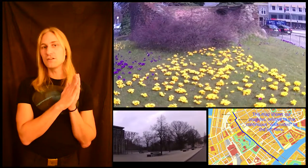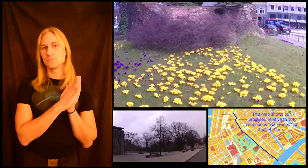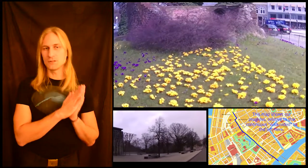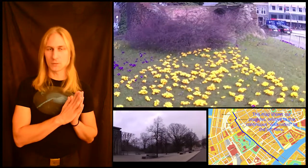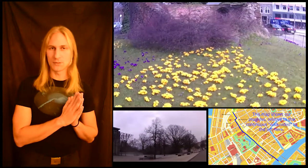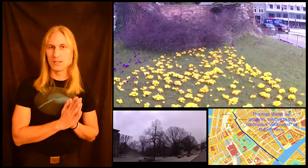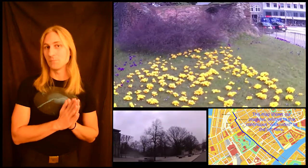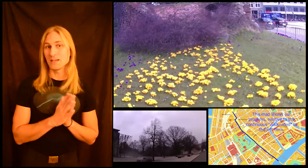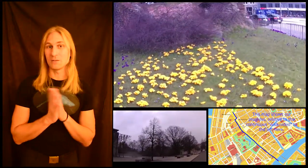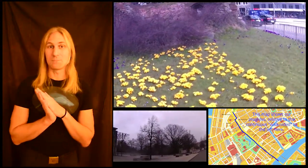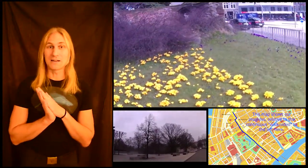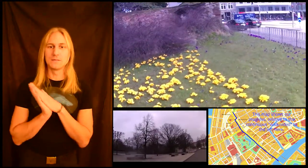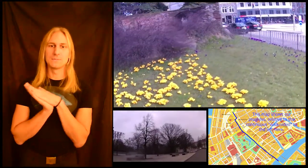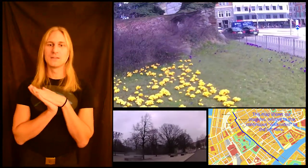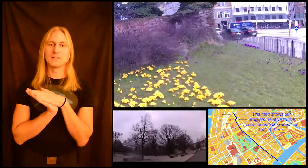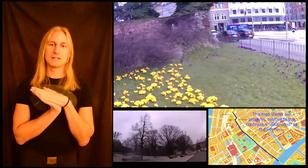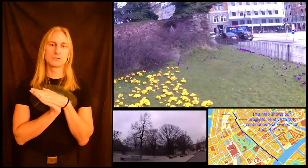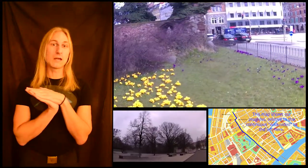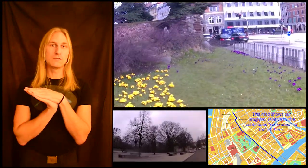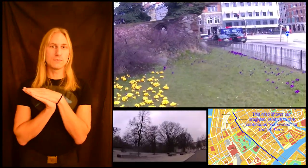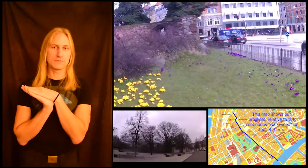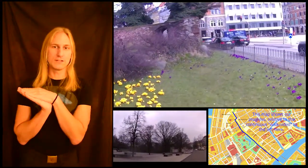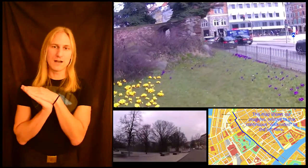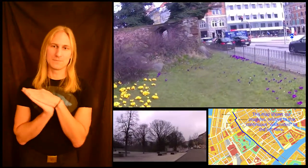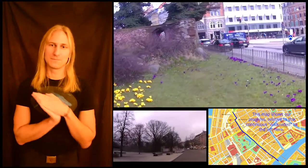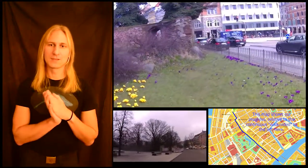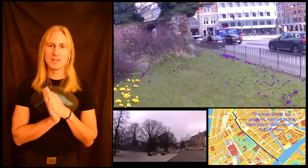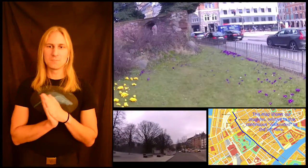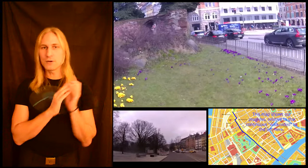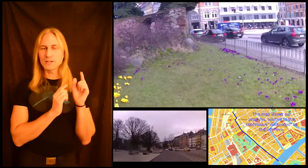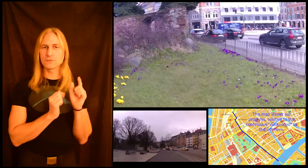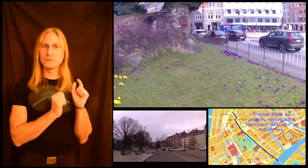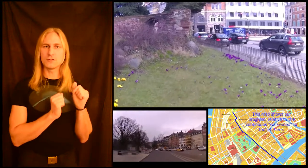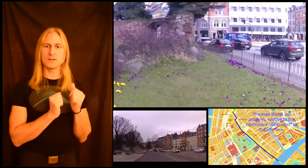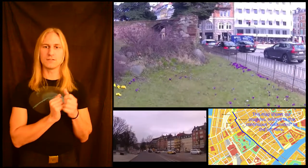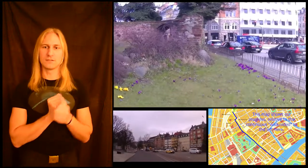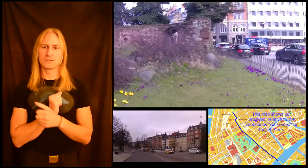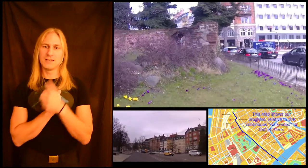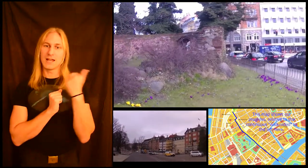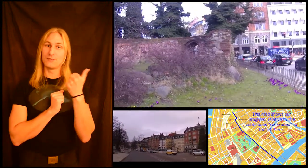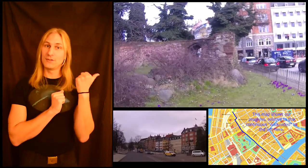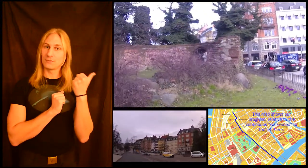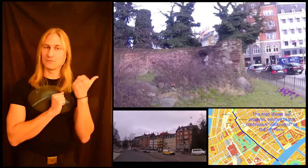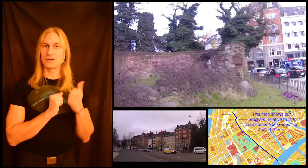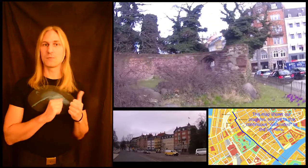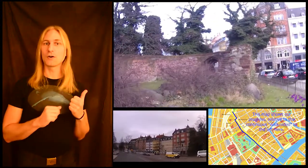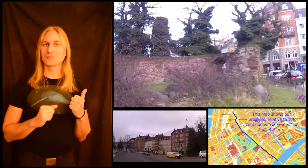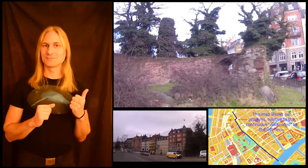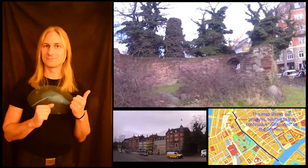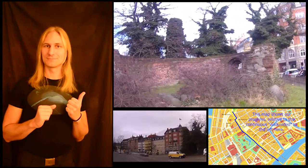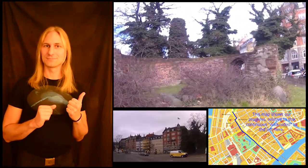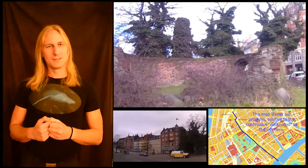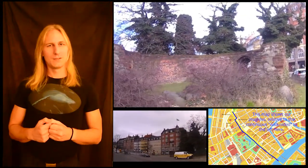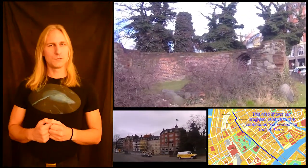the Danish bishop Peter Bang in 1259, breaking through the defences at this very